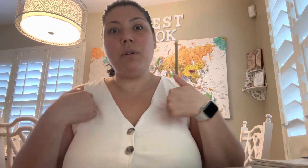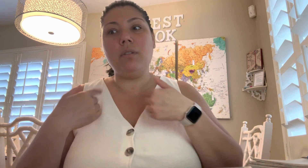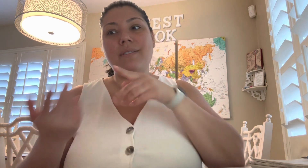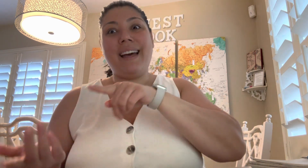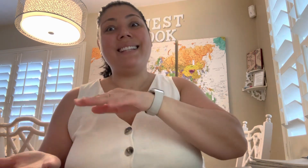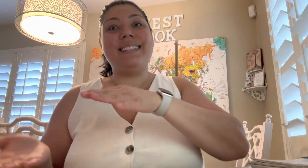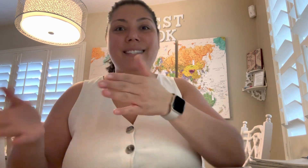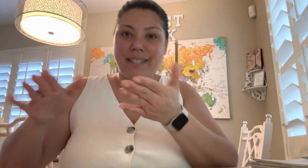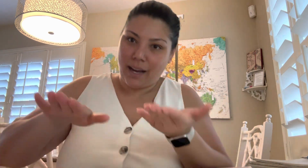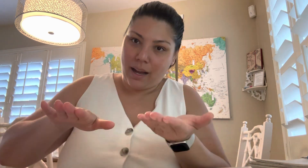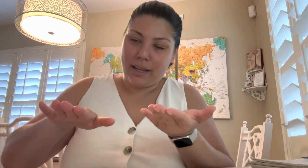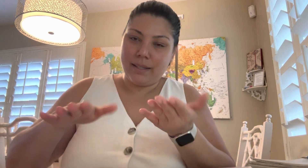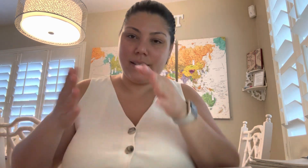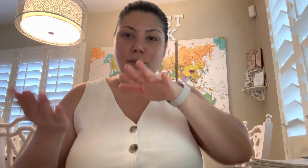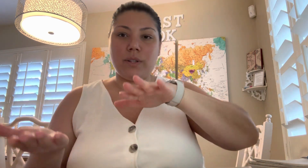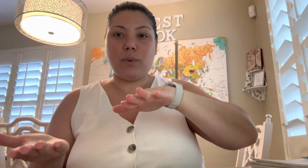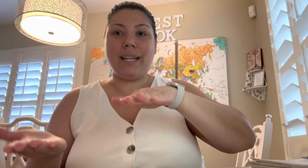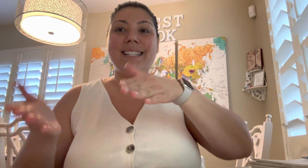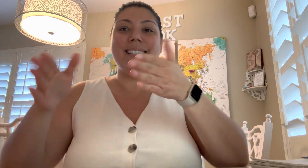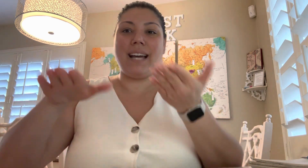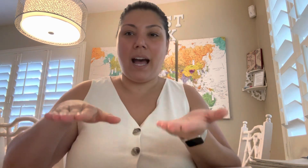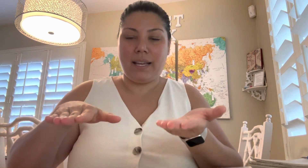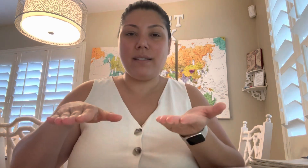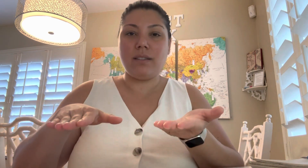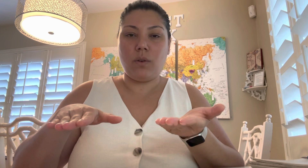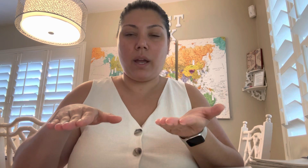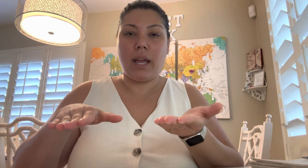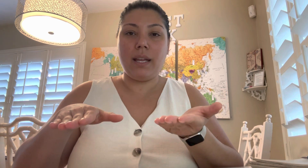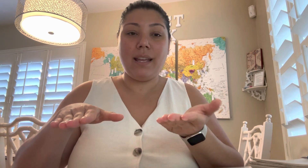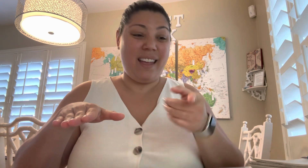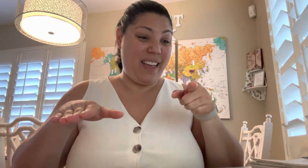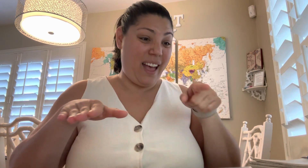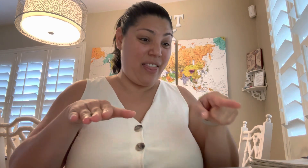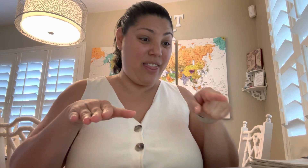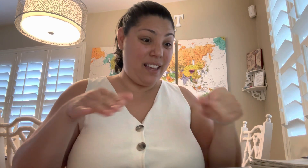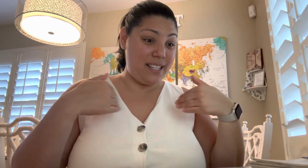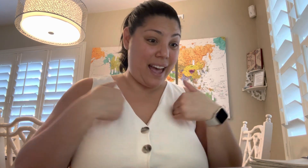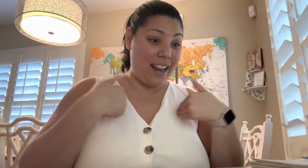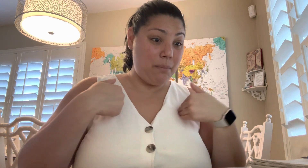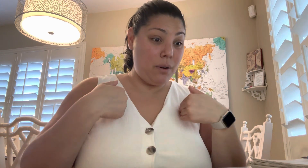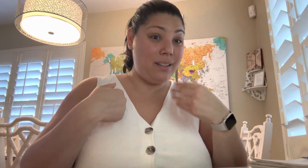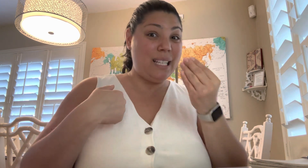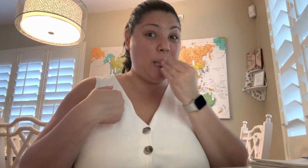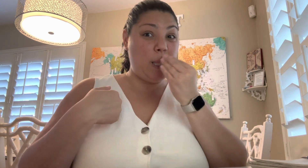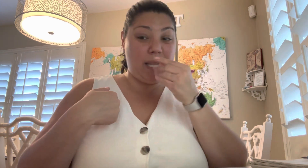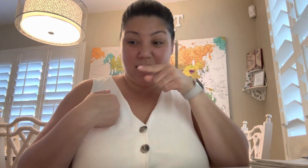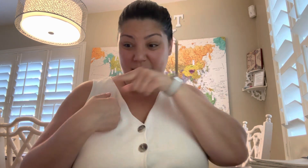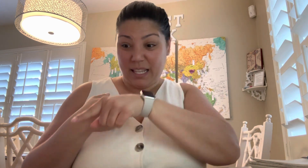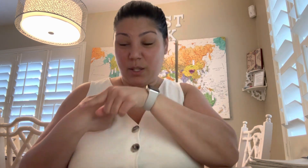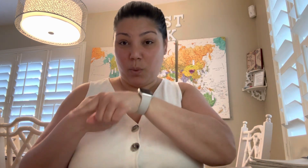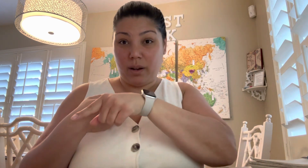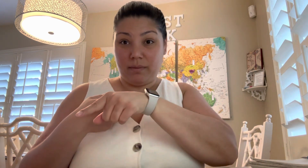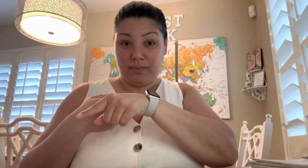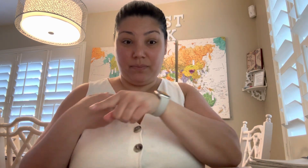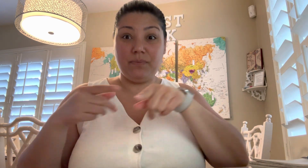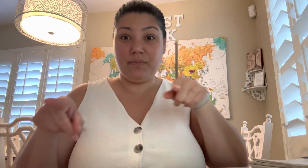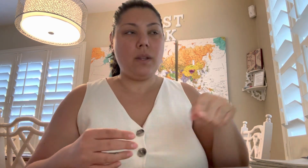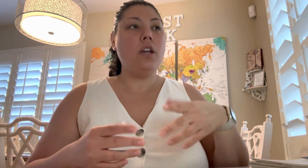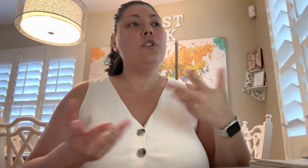animal that dies. So this way, dies, okay? And this animal, eat this one. So